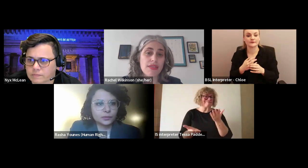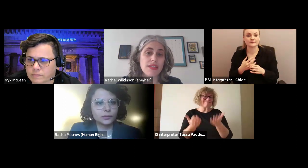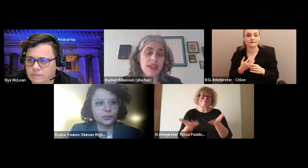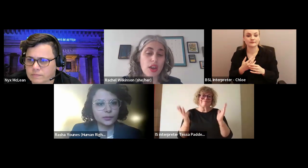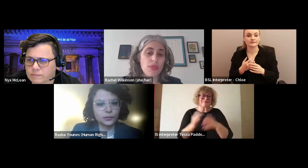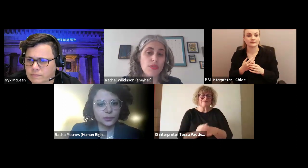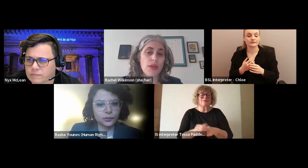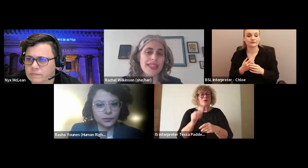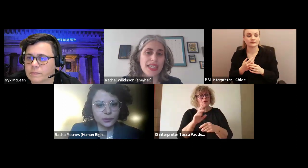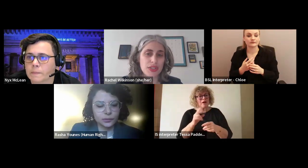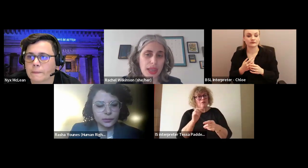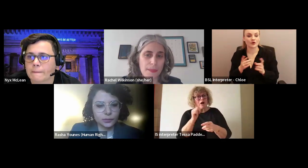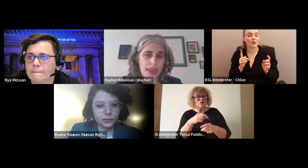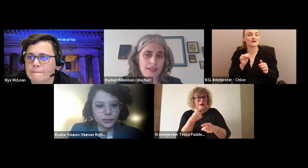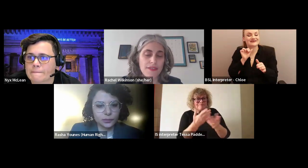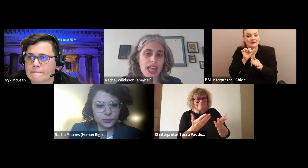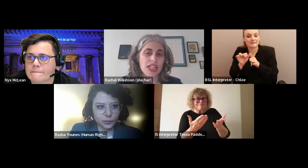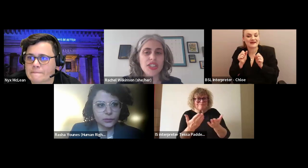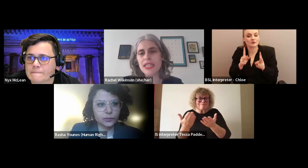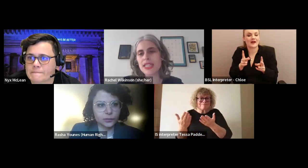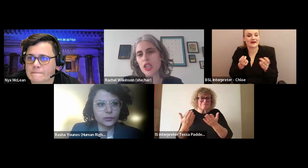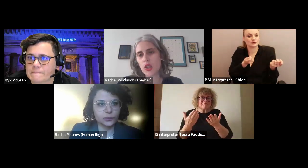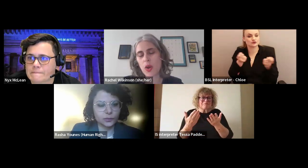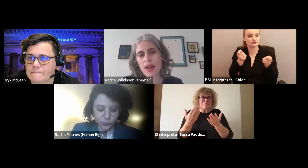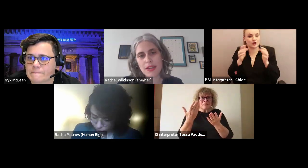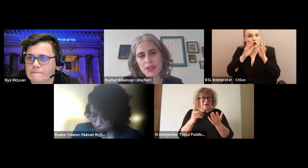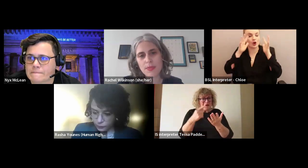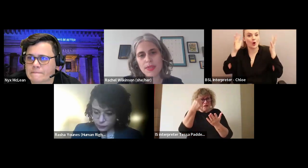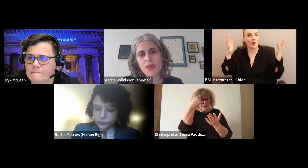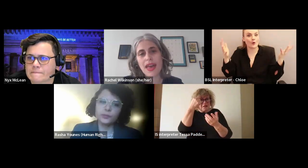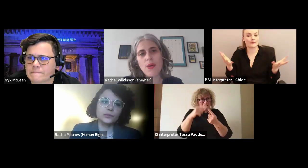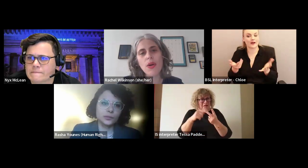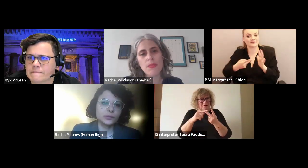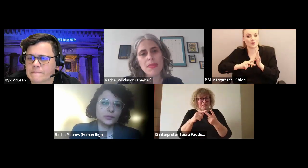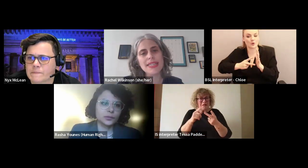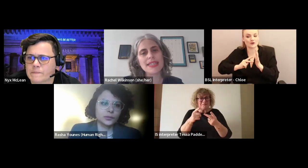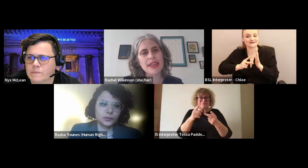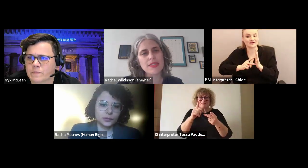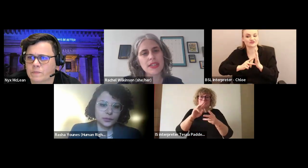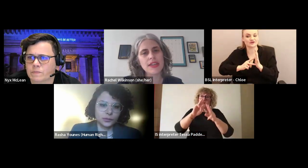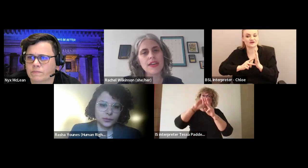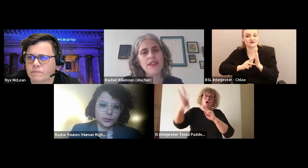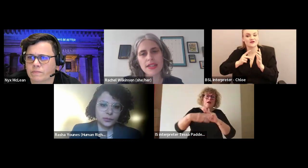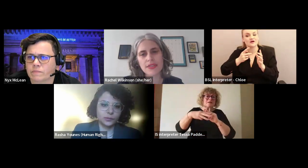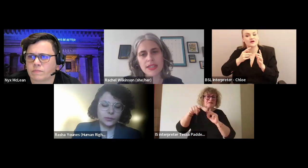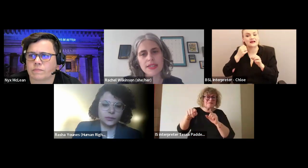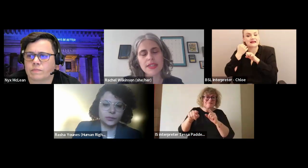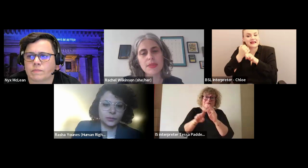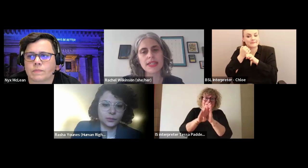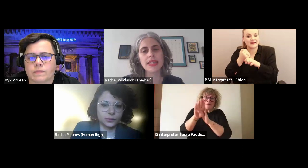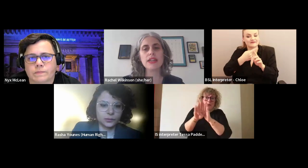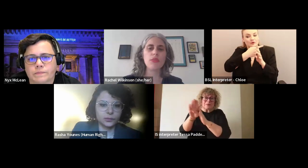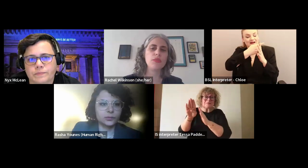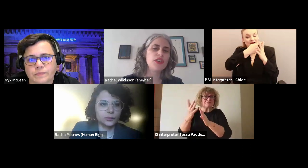way to run a global mobilization campaign for LGBTQI groups without compromising safety of